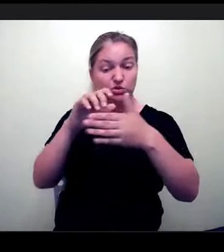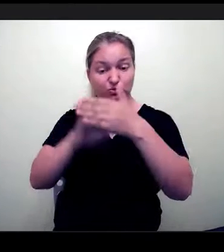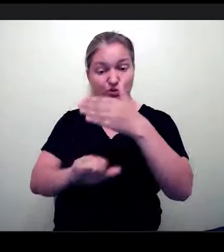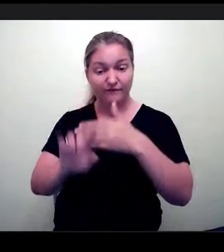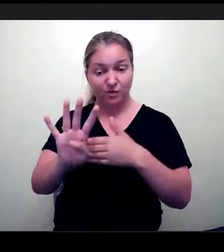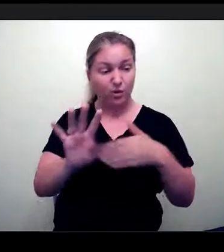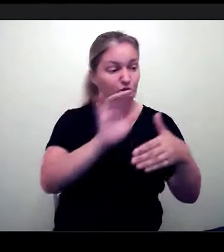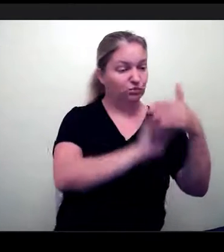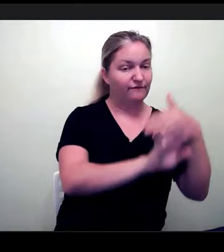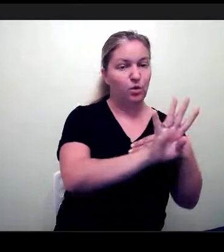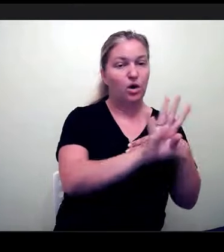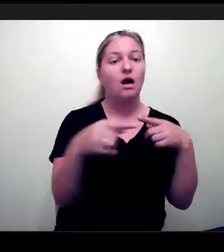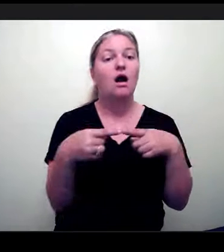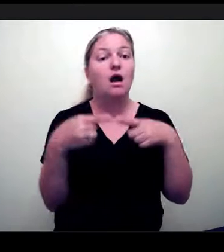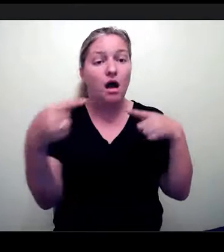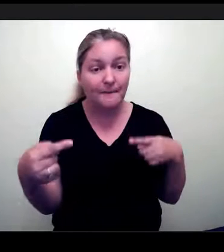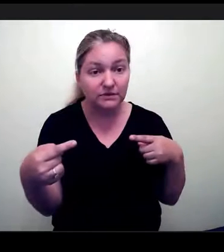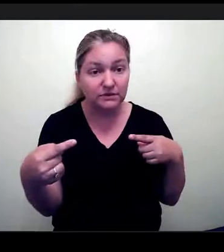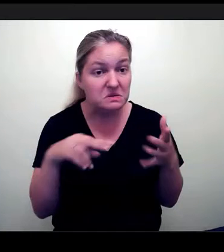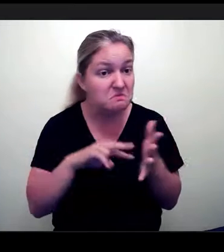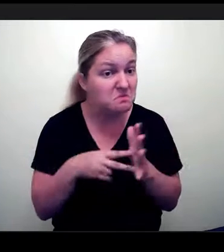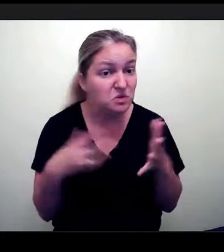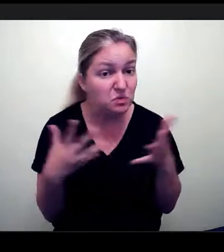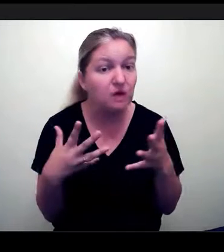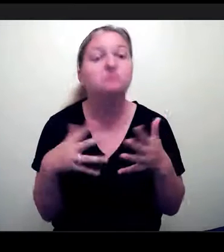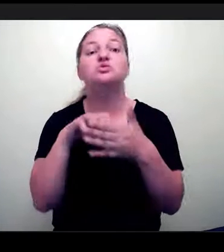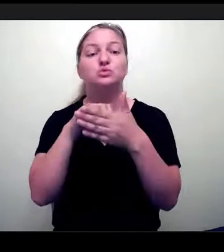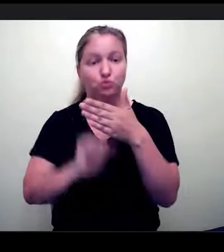doing the opposite. So we are subtracting.